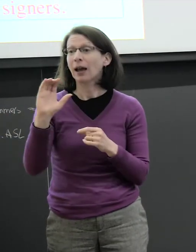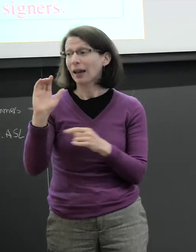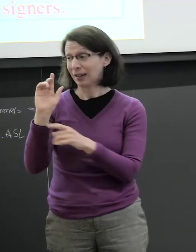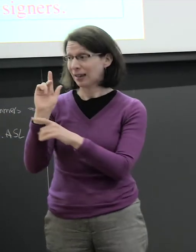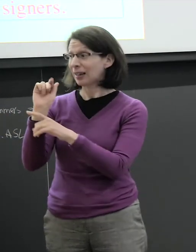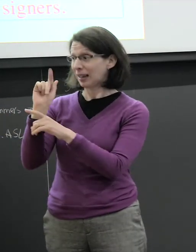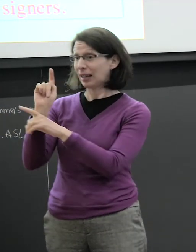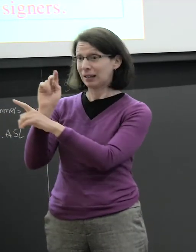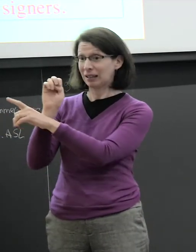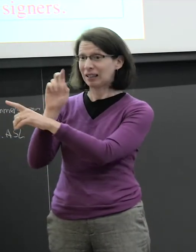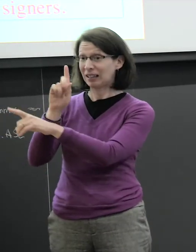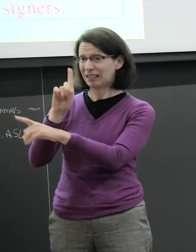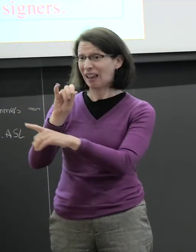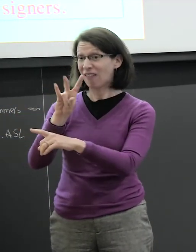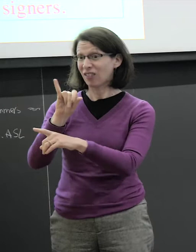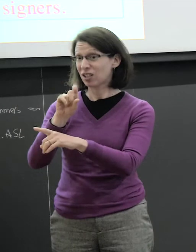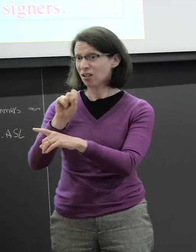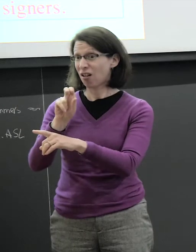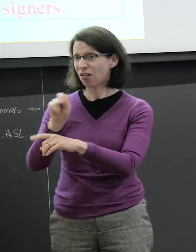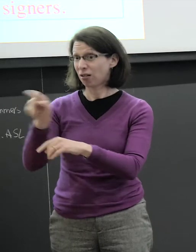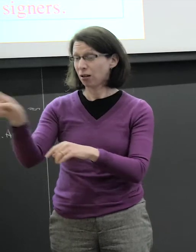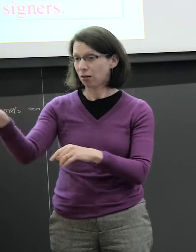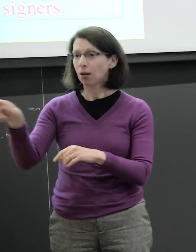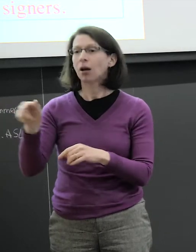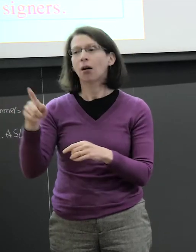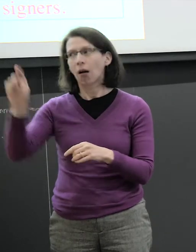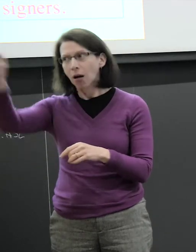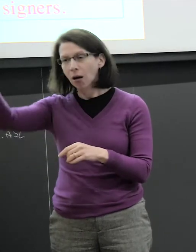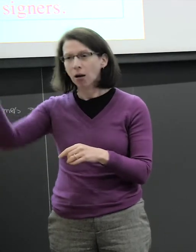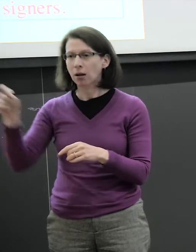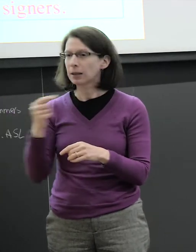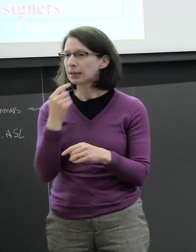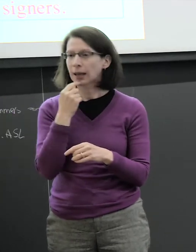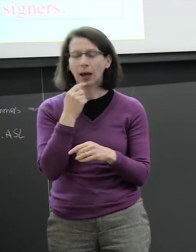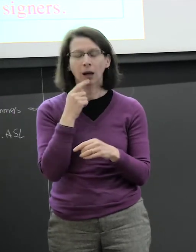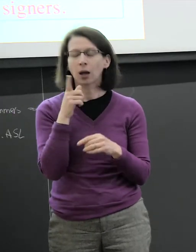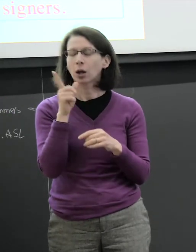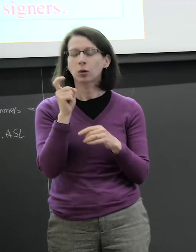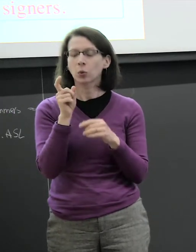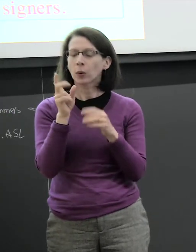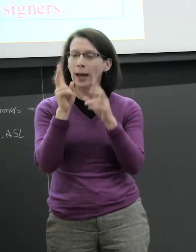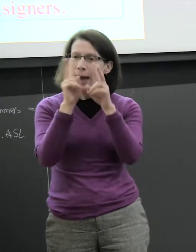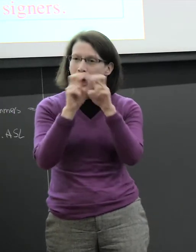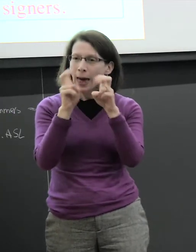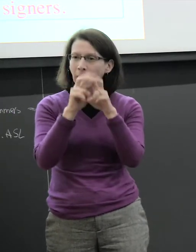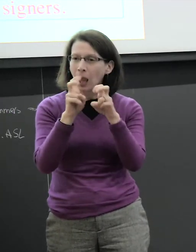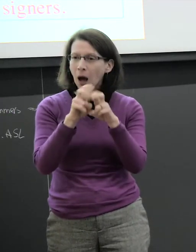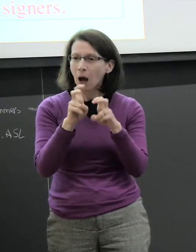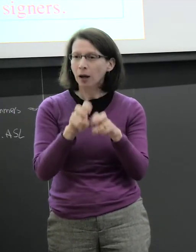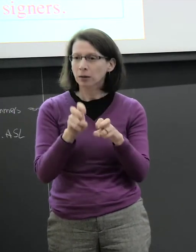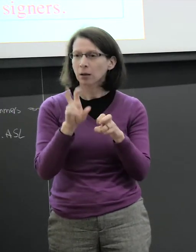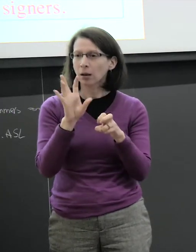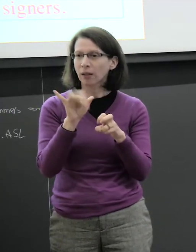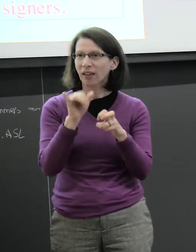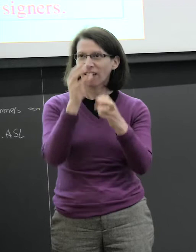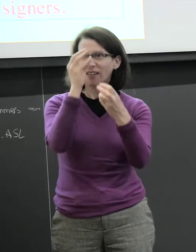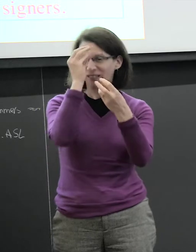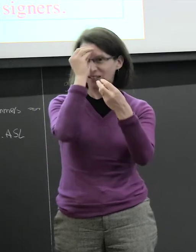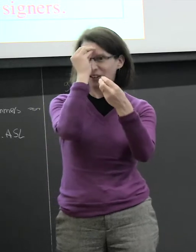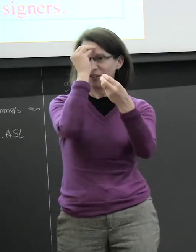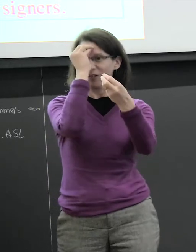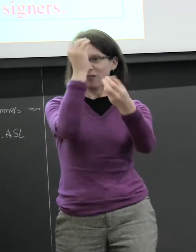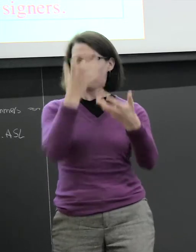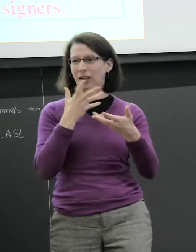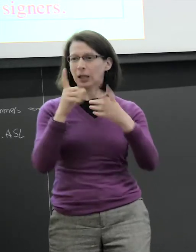here, have argued that you should analyze these constructions differently. And one of the key issues is